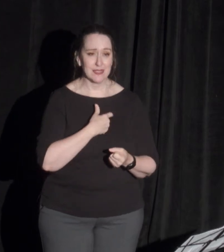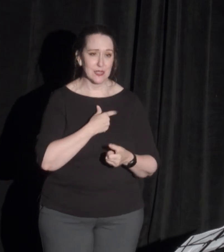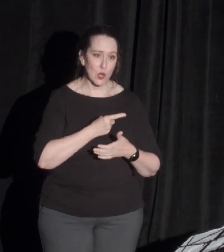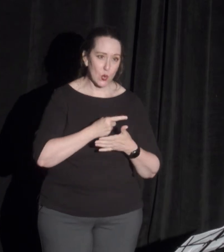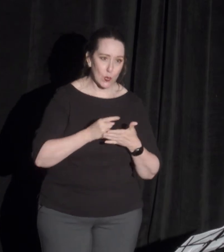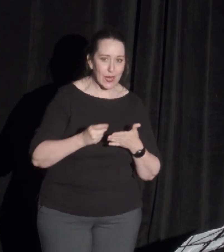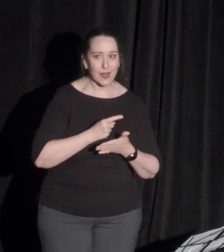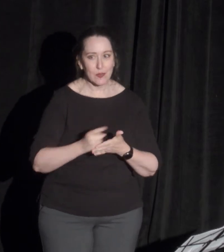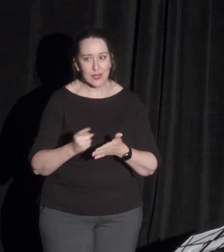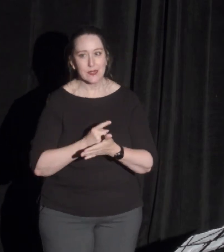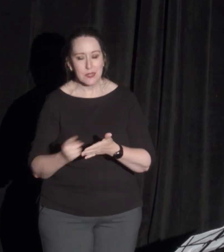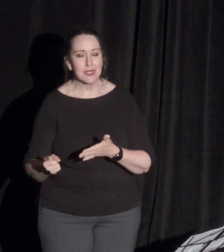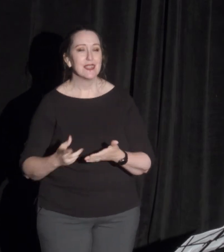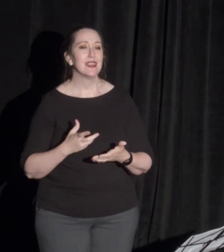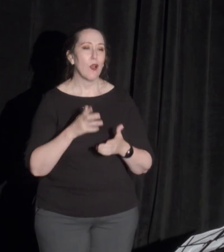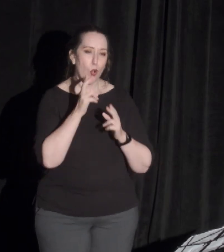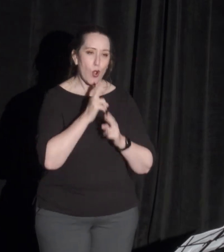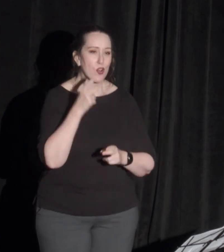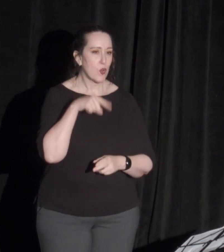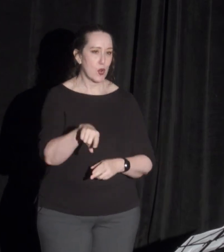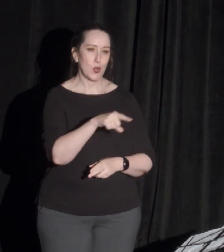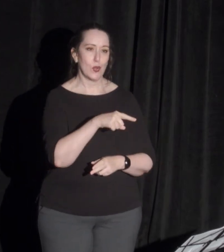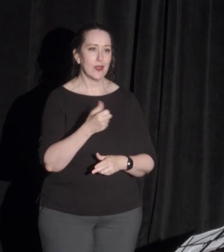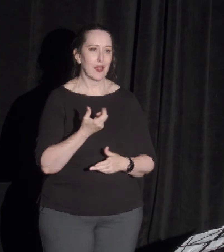out. This honor is for you, Yam Sang Baratners.